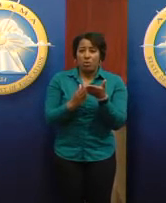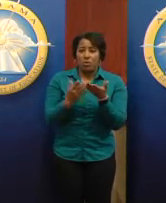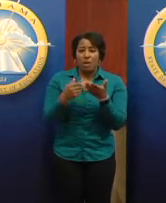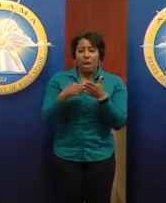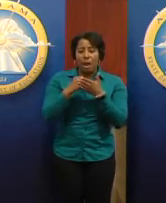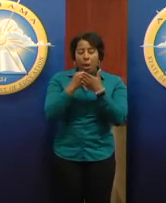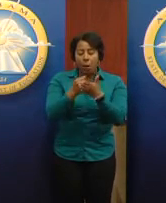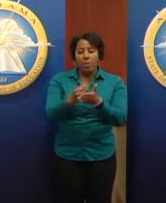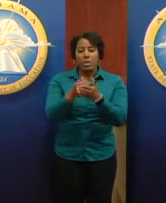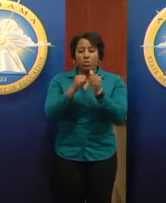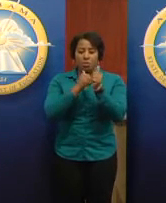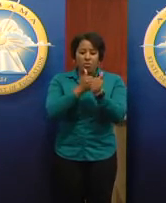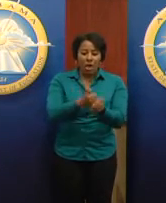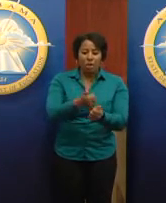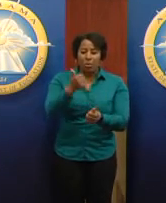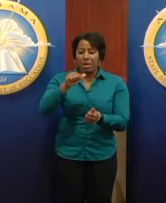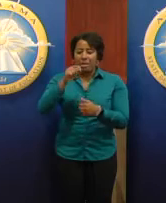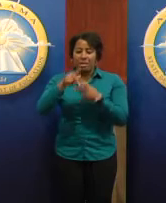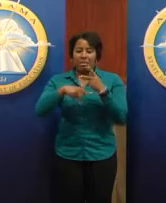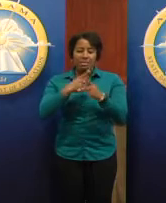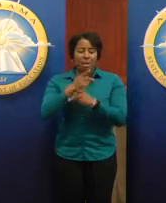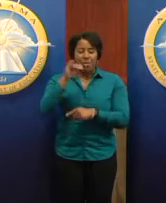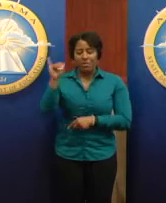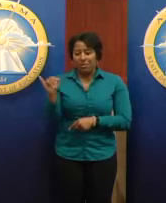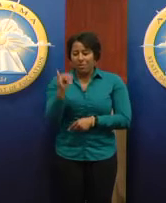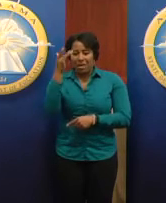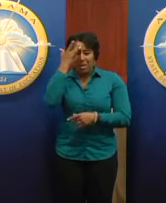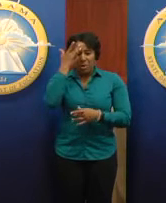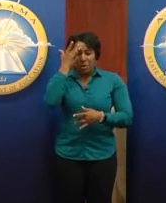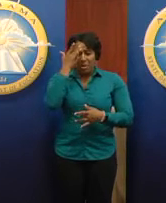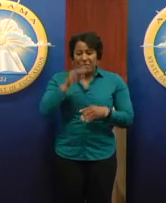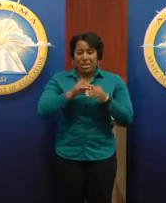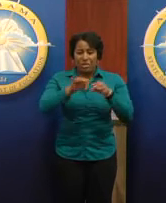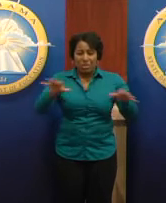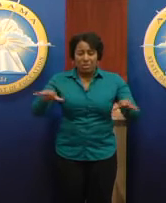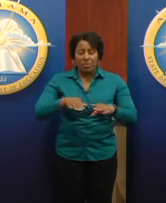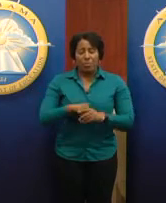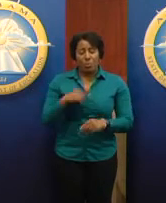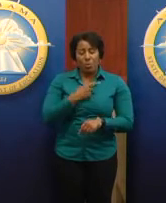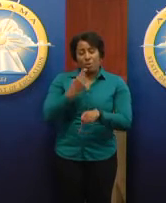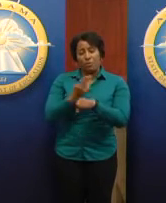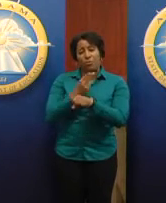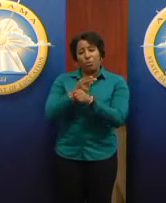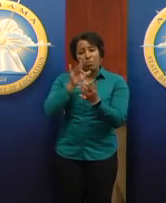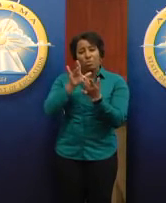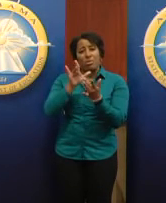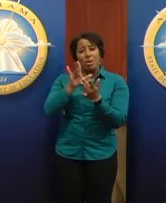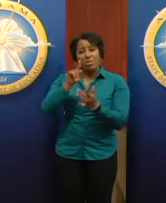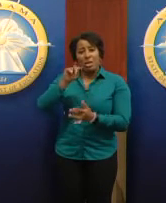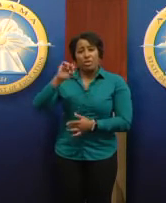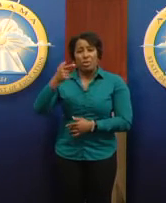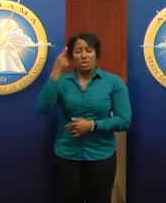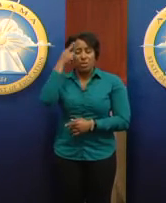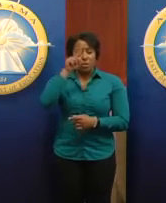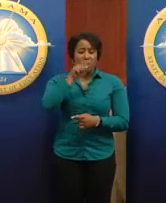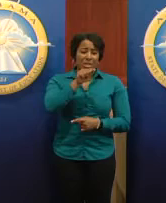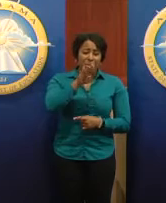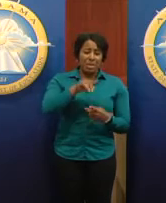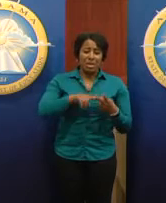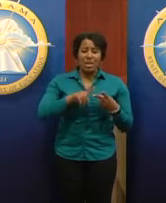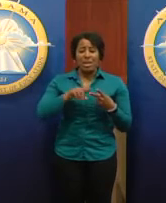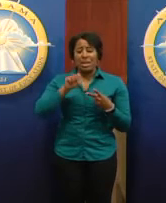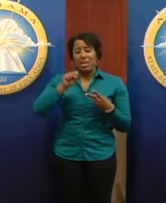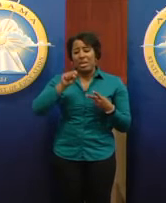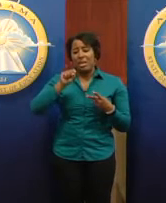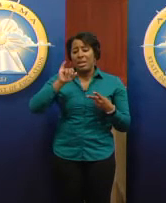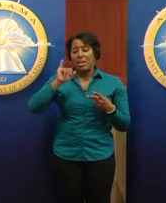or epidemic or any infectious disease. We've used contact tracing for tuberculosis and for